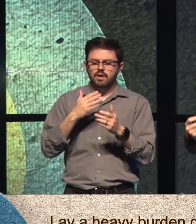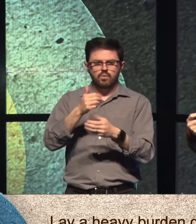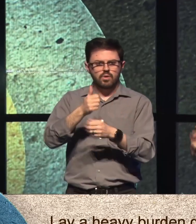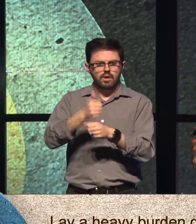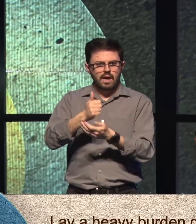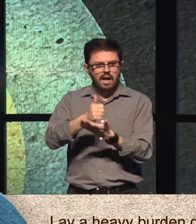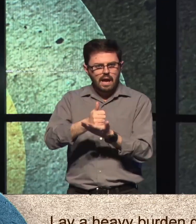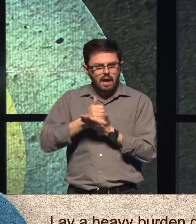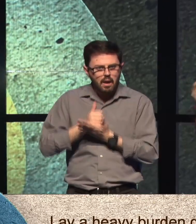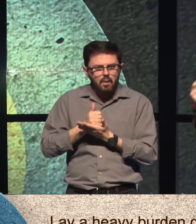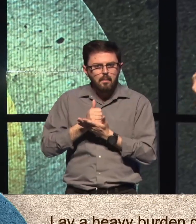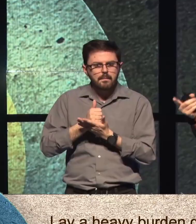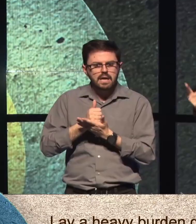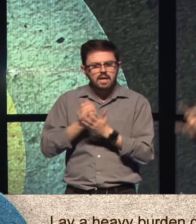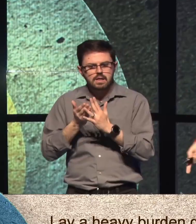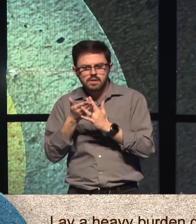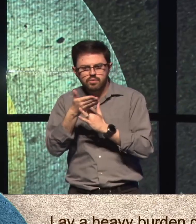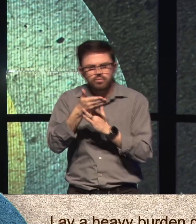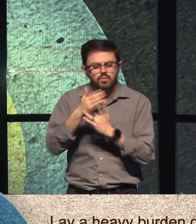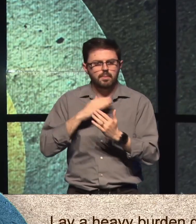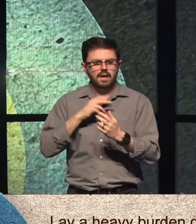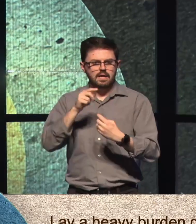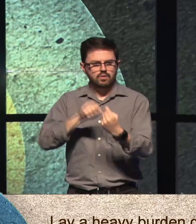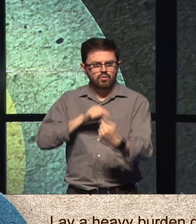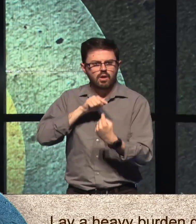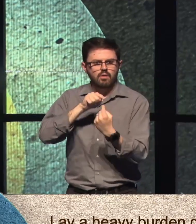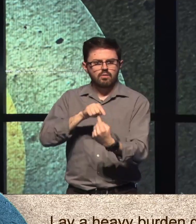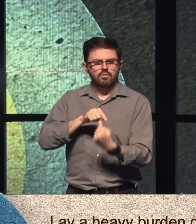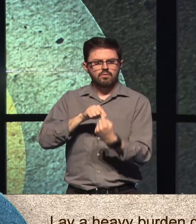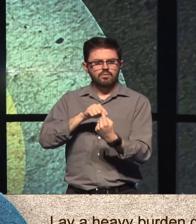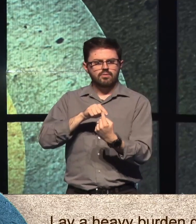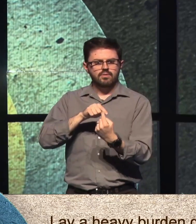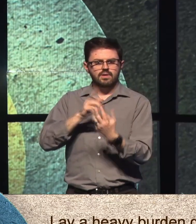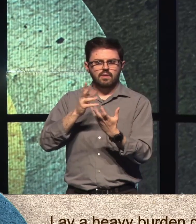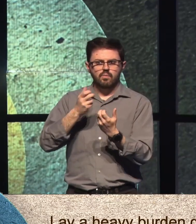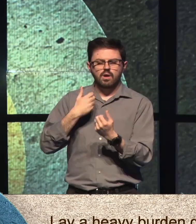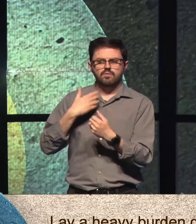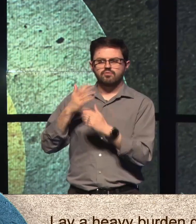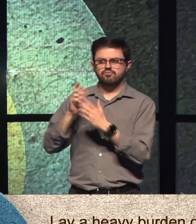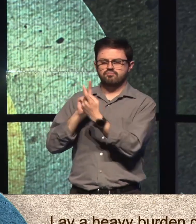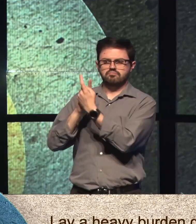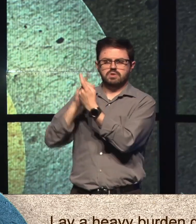you don't have to carry it alone. That's the goodness of God, that you're not alone.